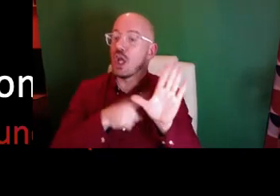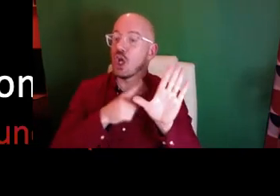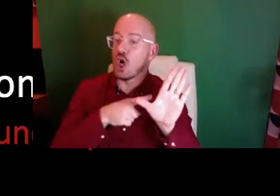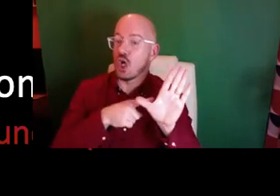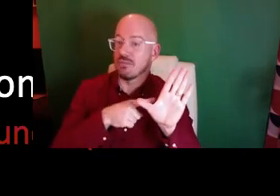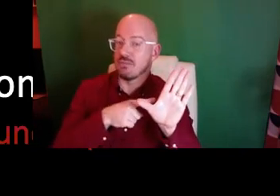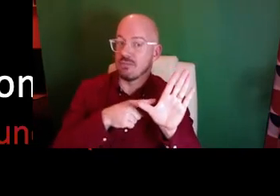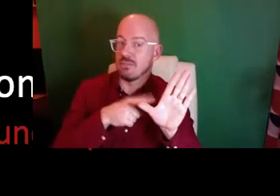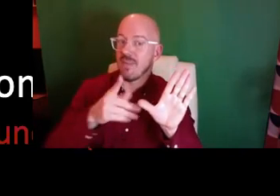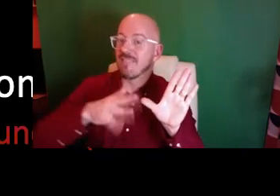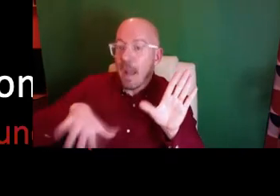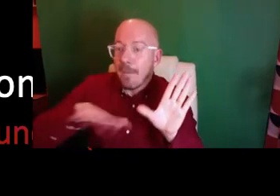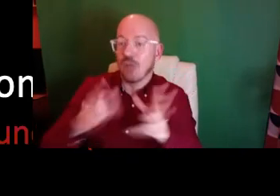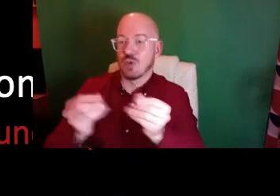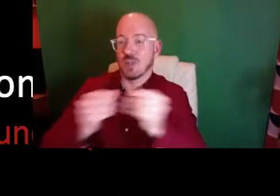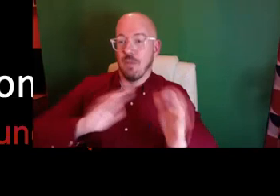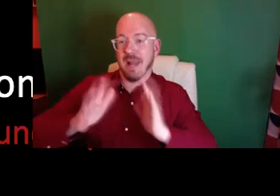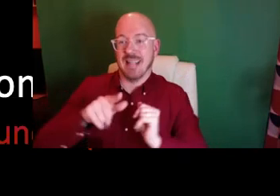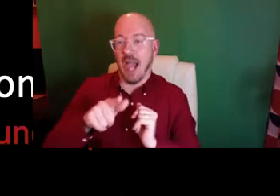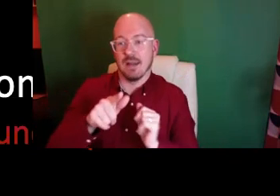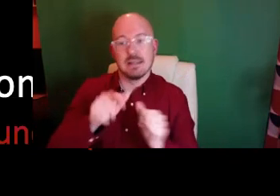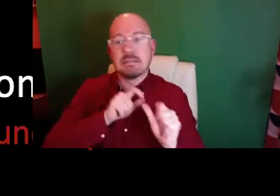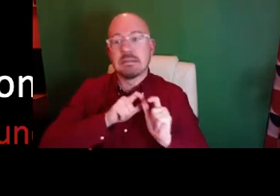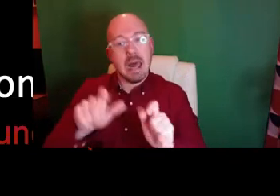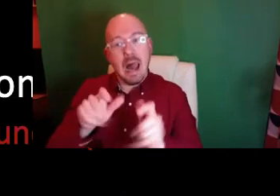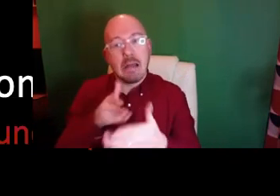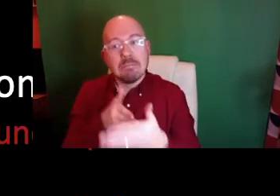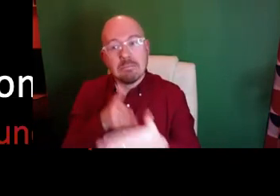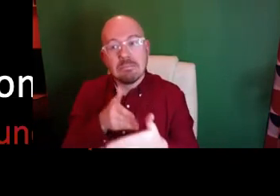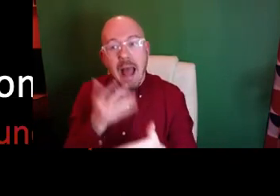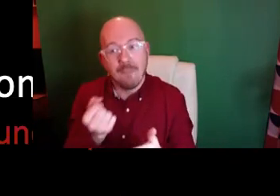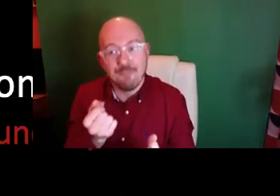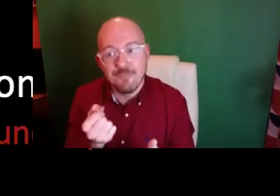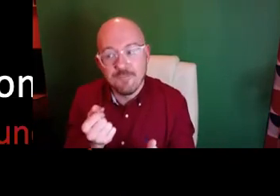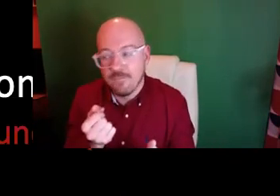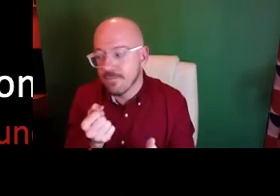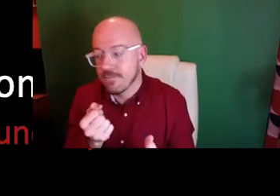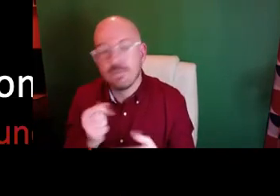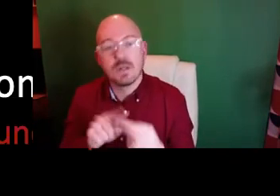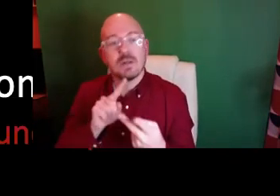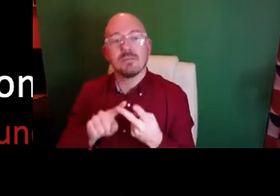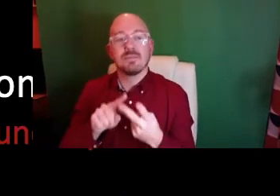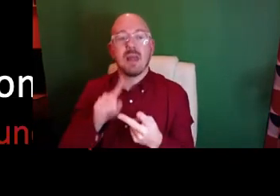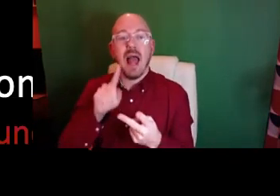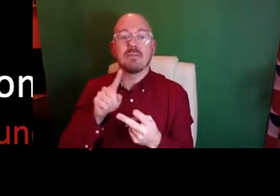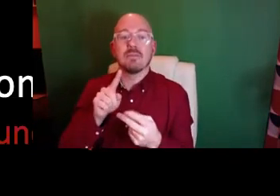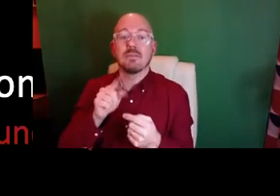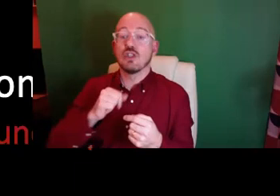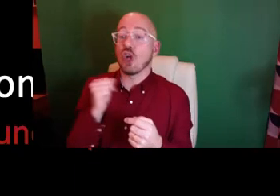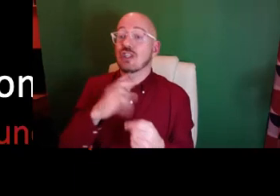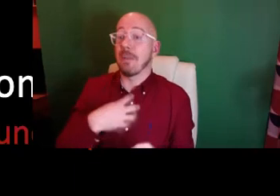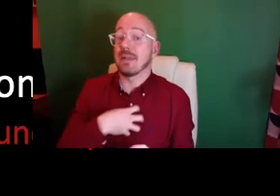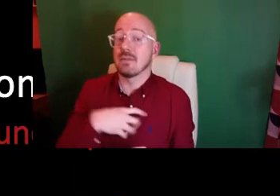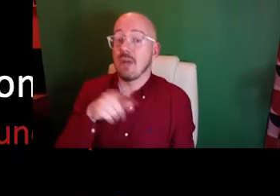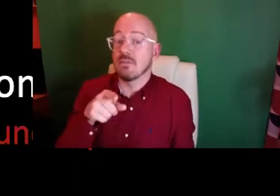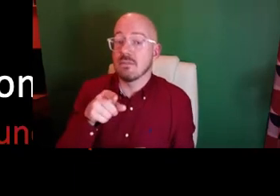So there are two goals which are still outlined in red. The first is the early family resources in BSL, which we've not